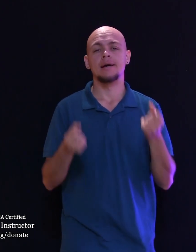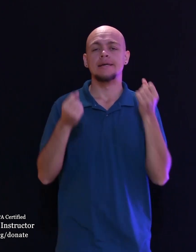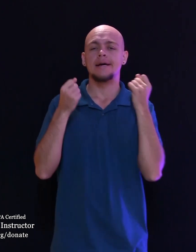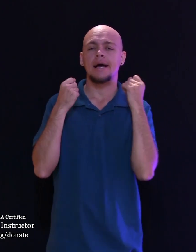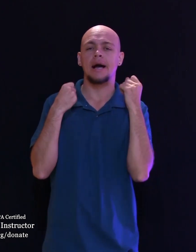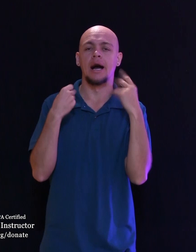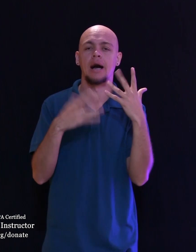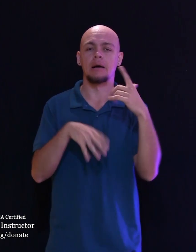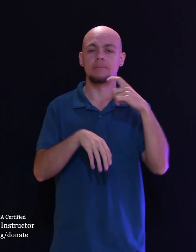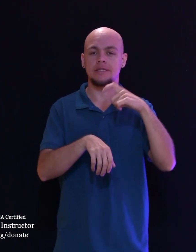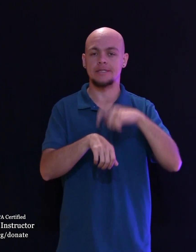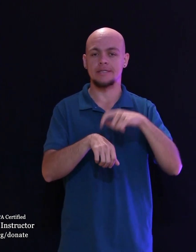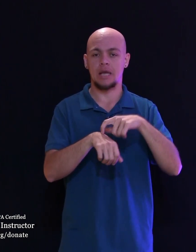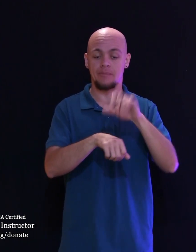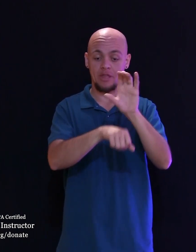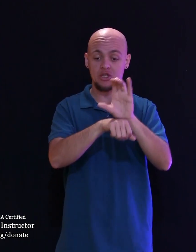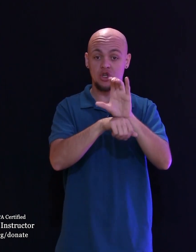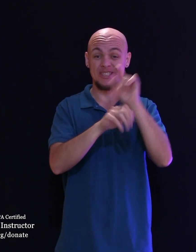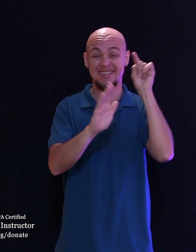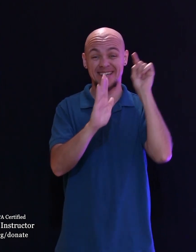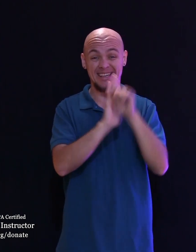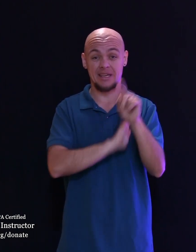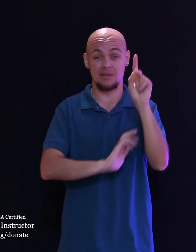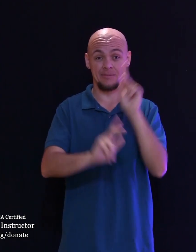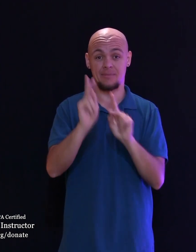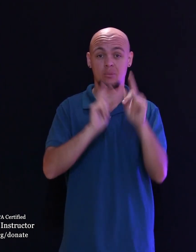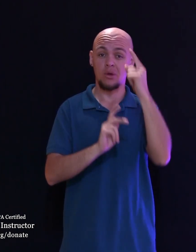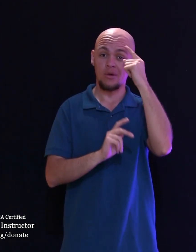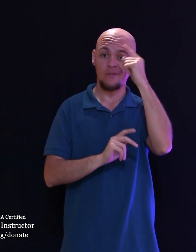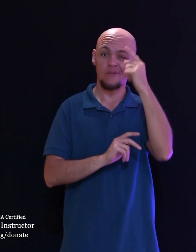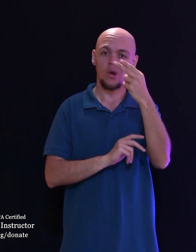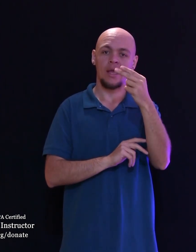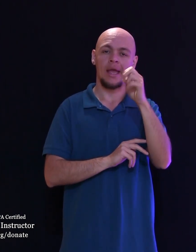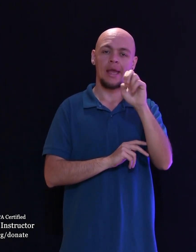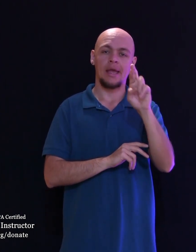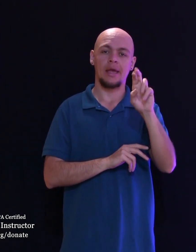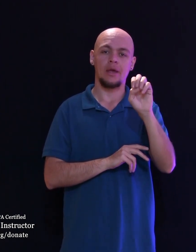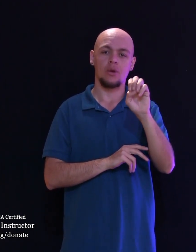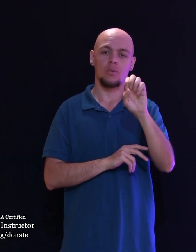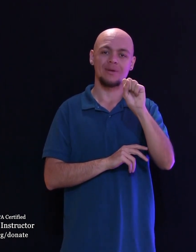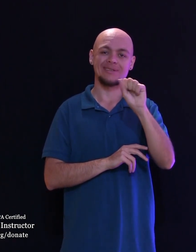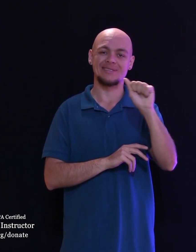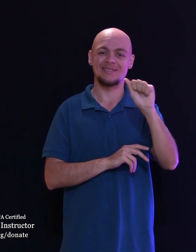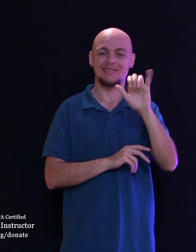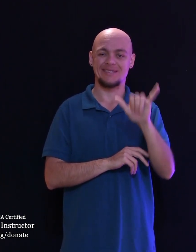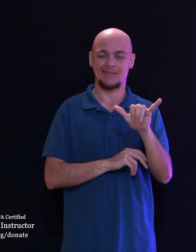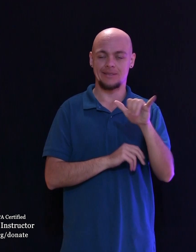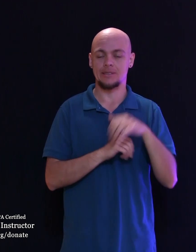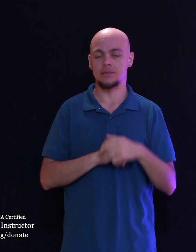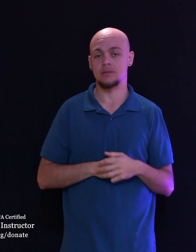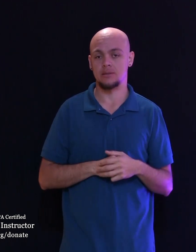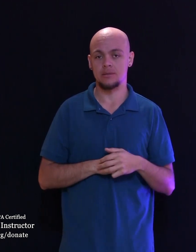How many times has the church put people to death for heresy?